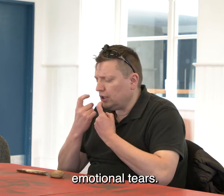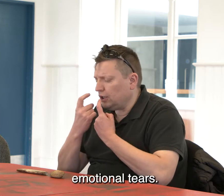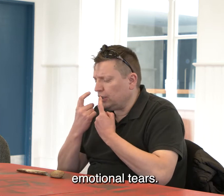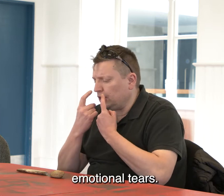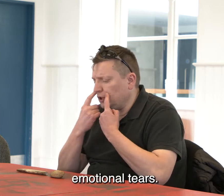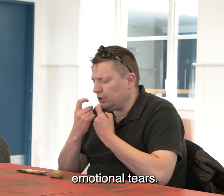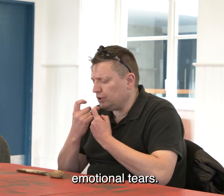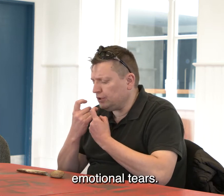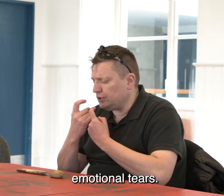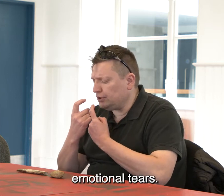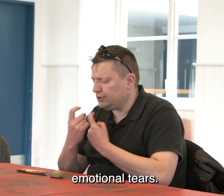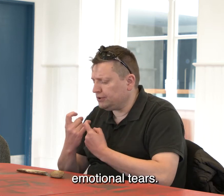emotional tears,